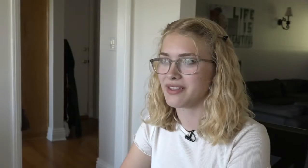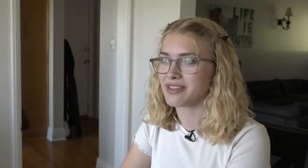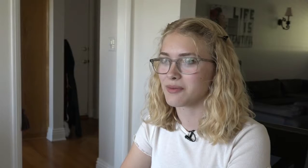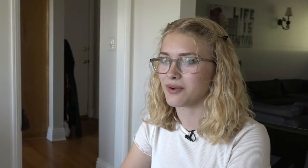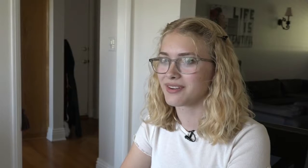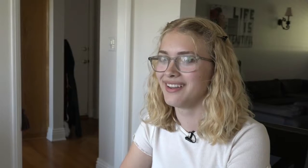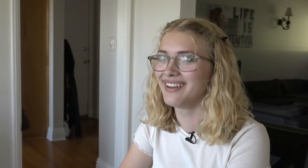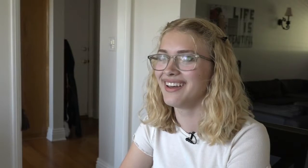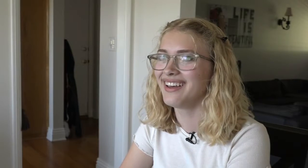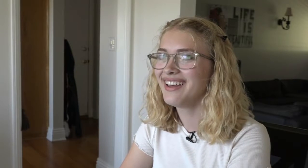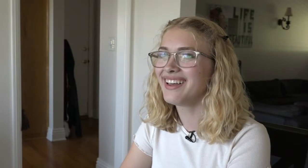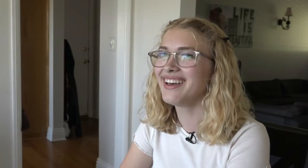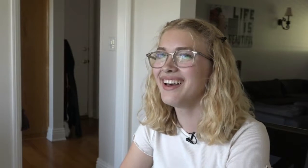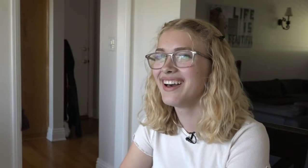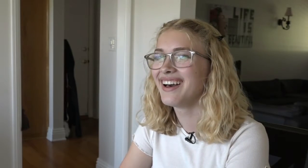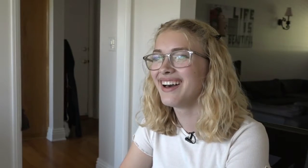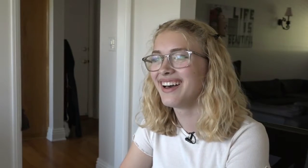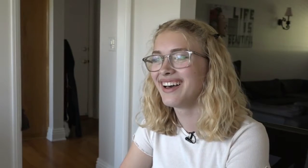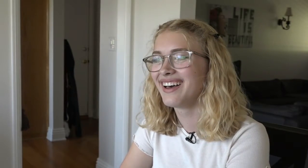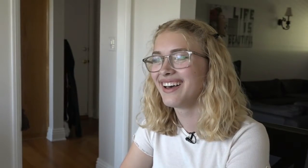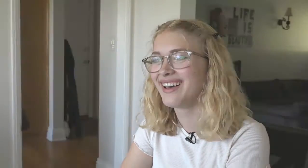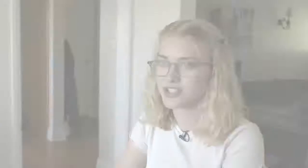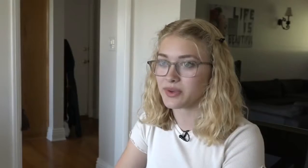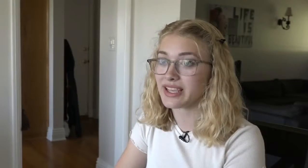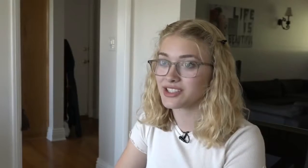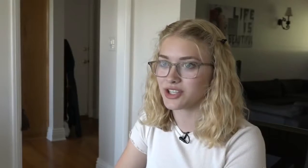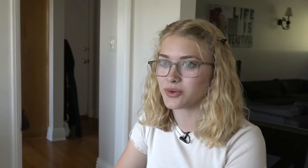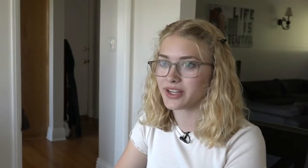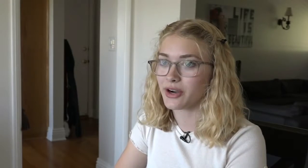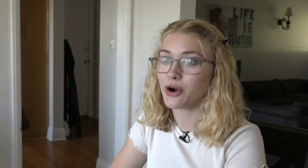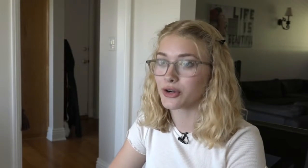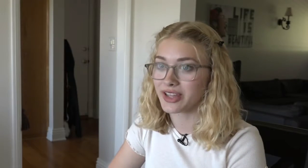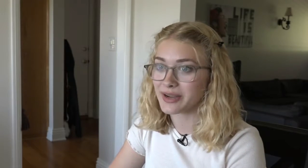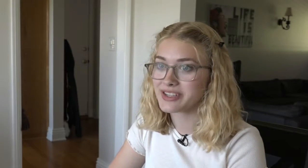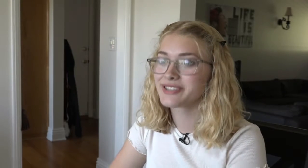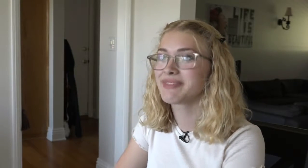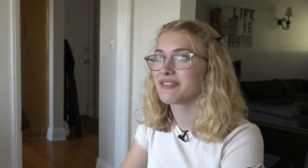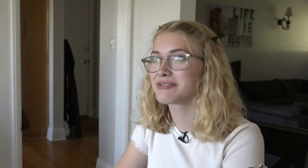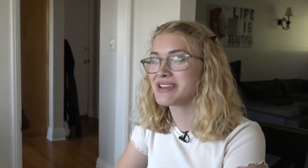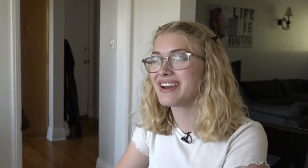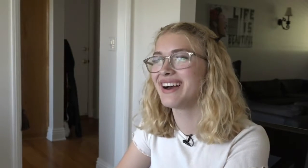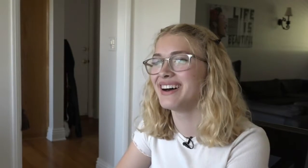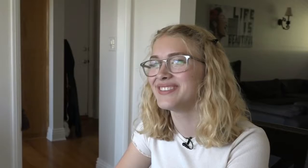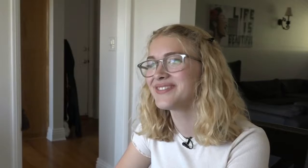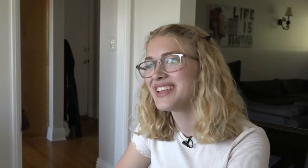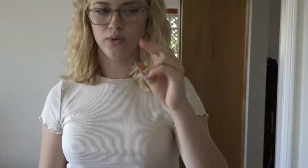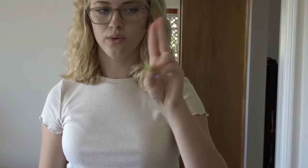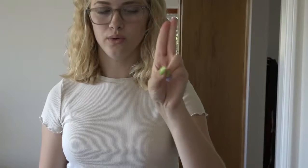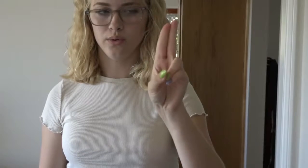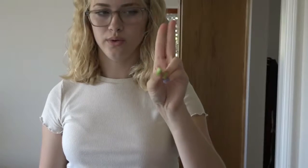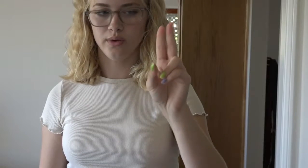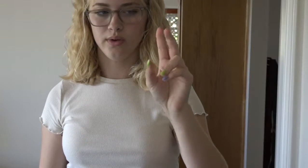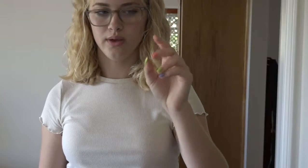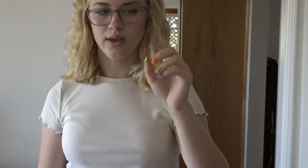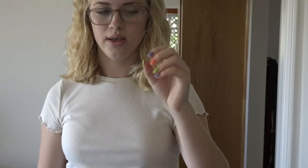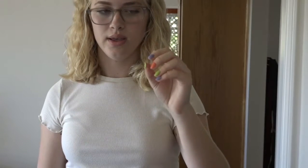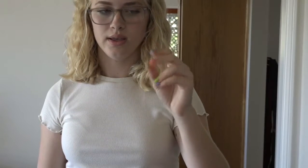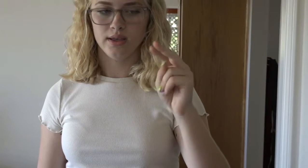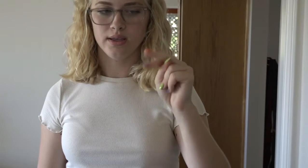anything wrong. Clara is dyslexic. So English is already a hard language for me. And she only started learning sign language